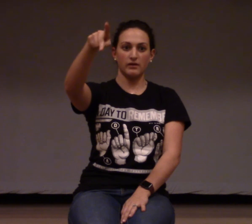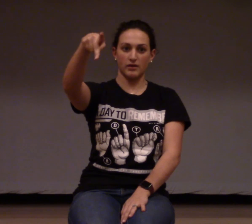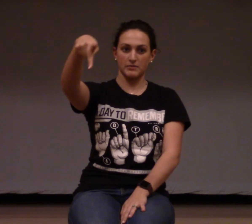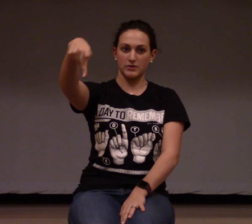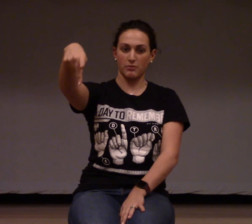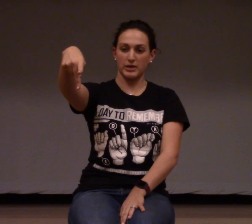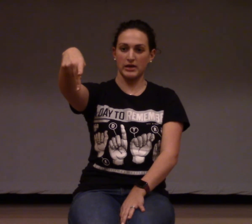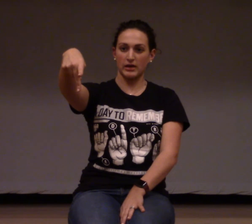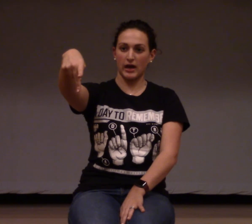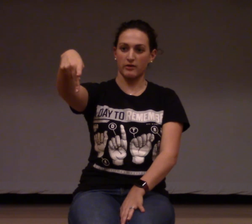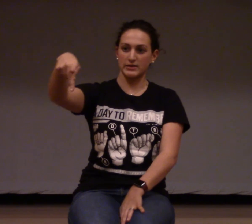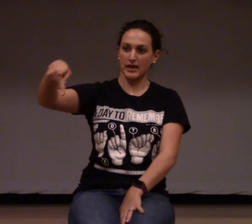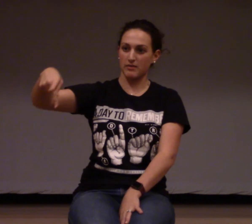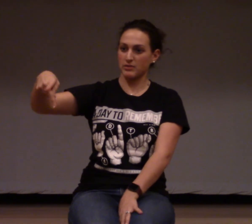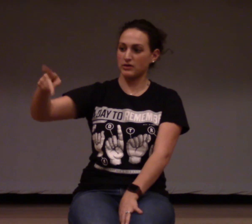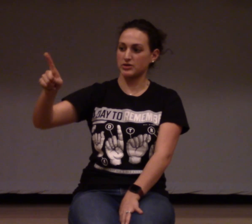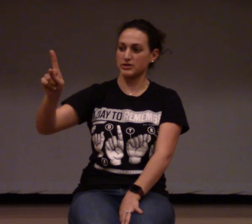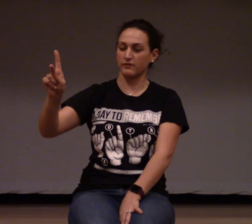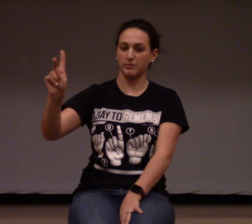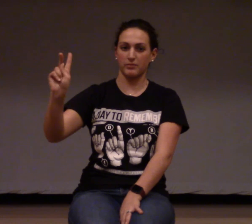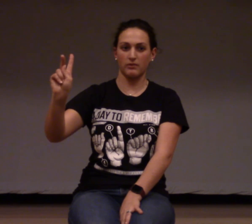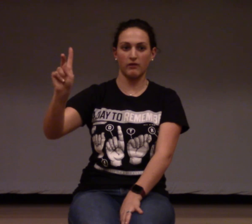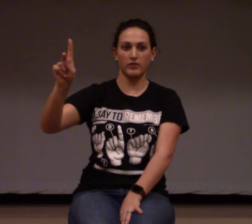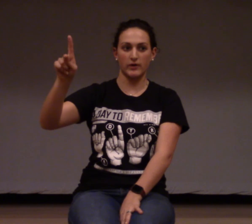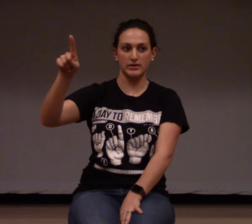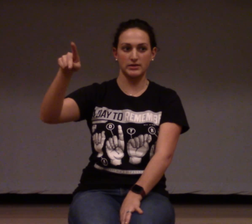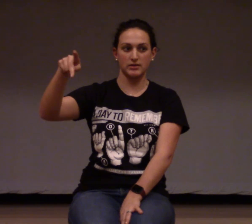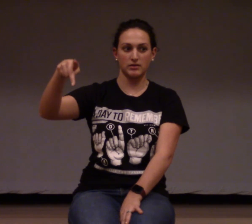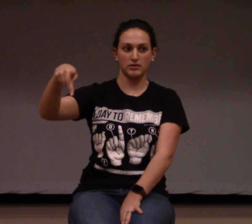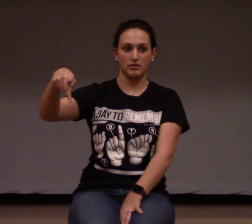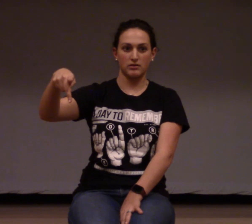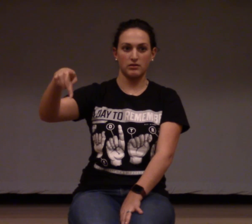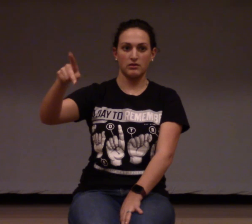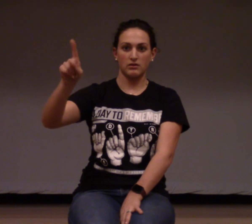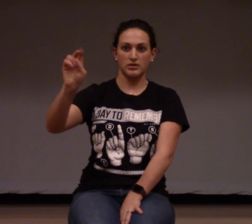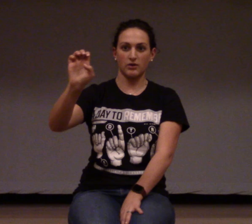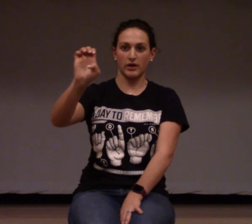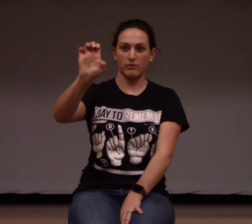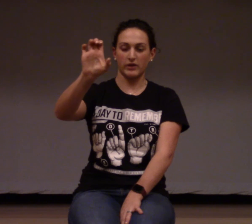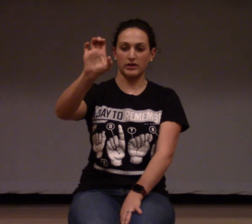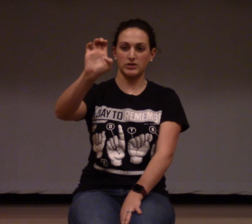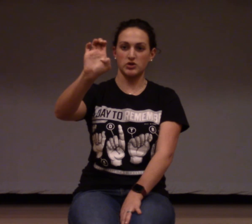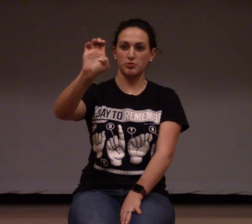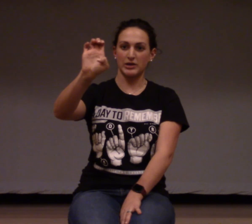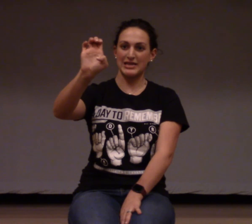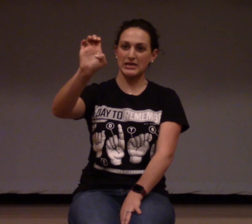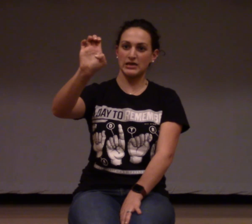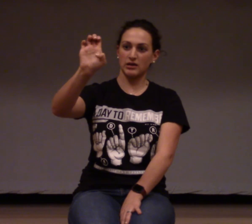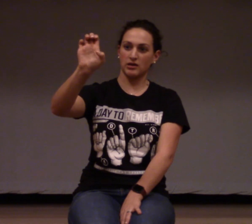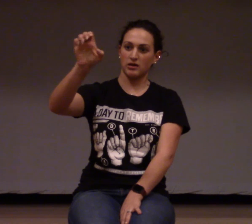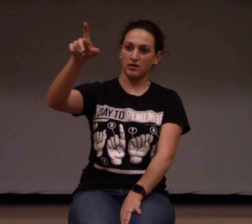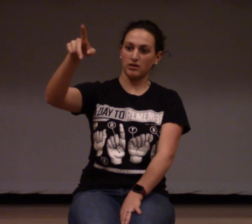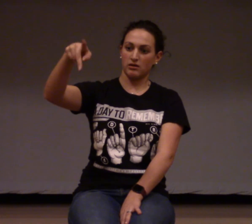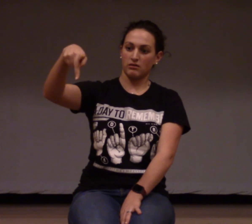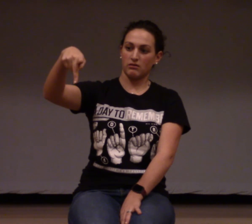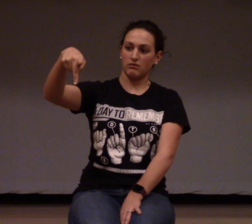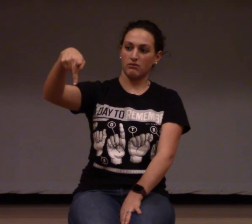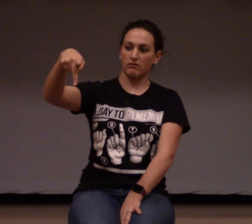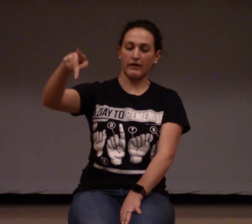Yep, so P and K are the same, it's just the flip of the wrist. So again, with like the super E and the